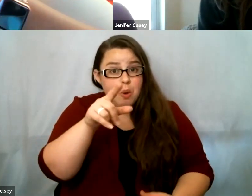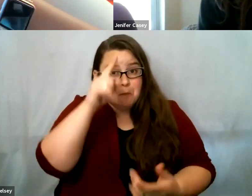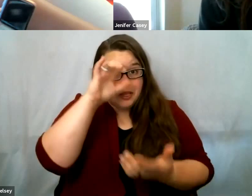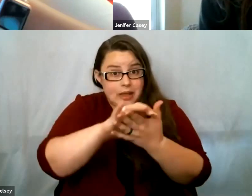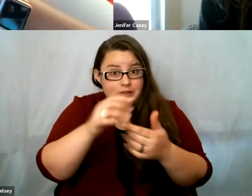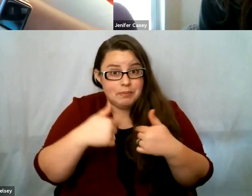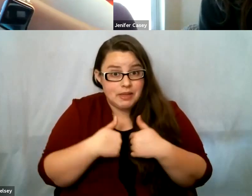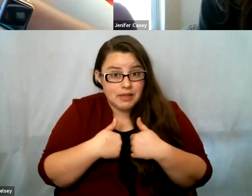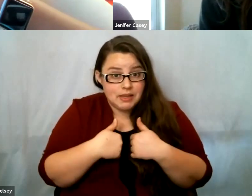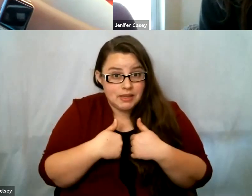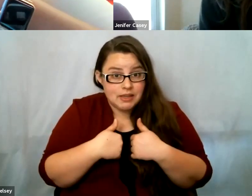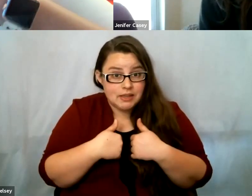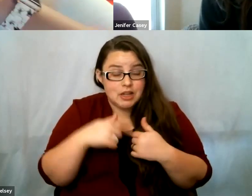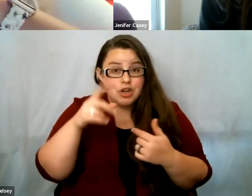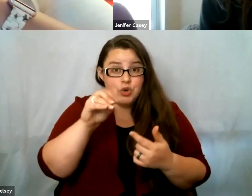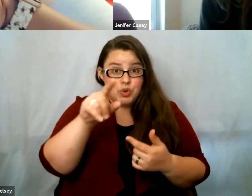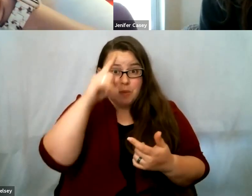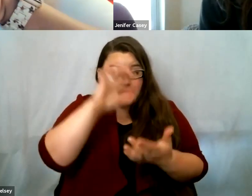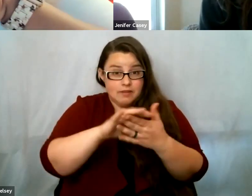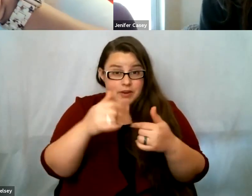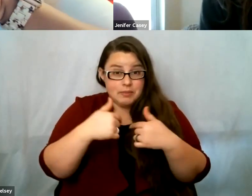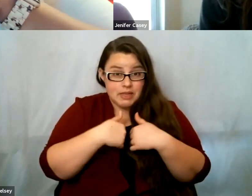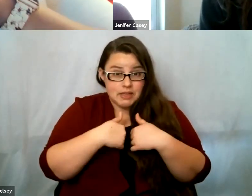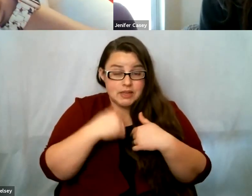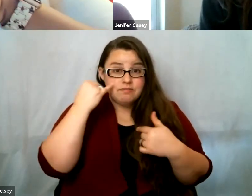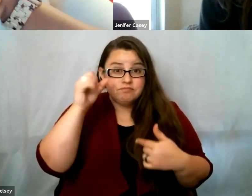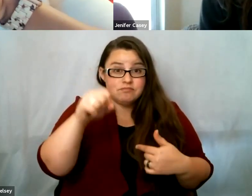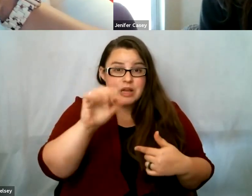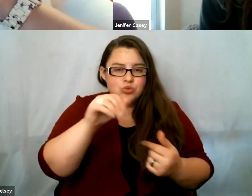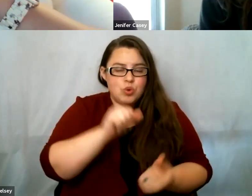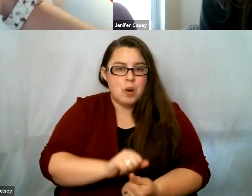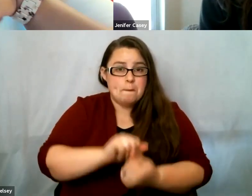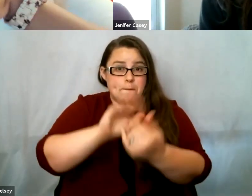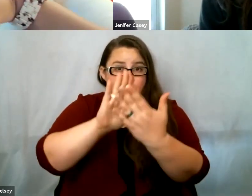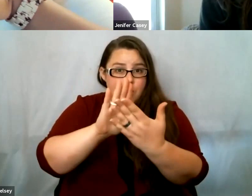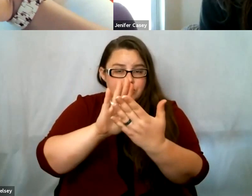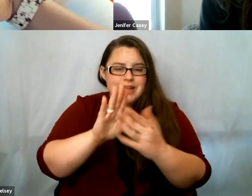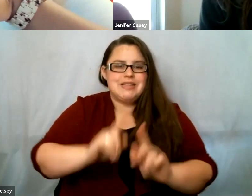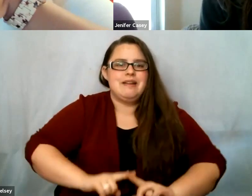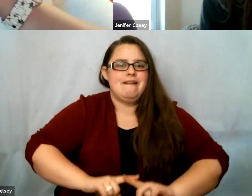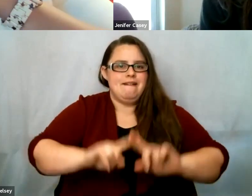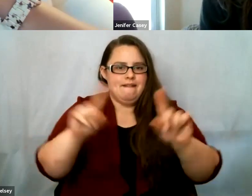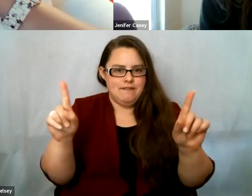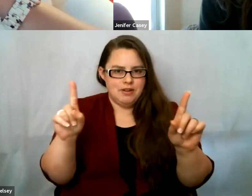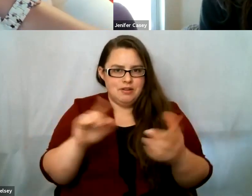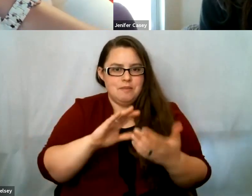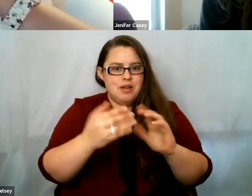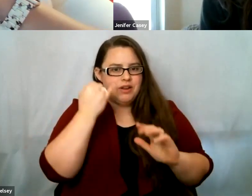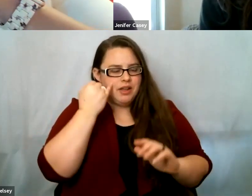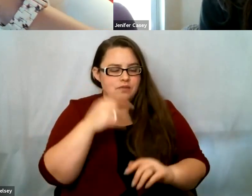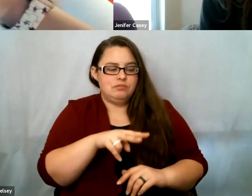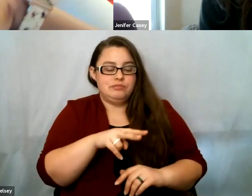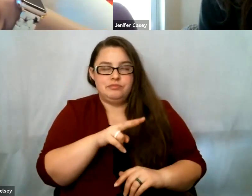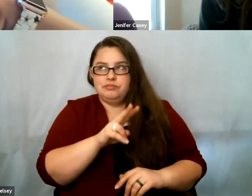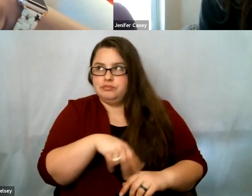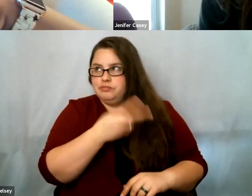you believe in me, your approach to me is going to be very different than when you don't believe in me.